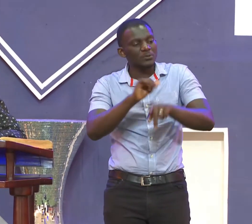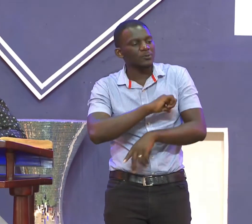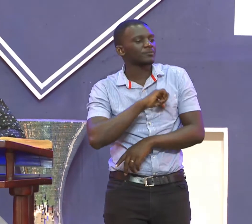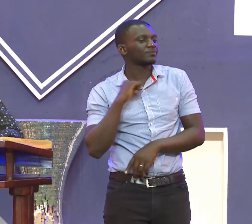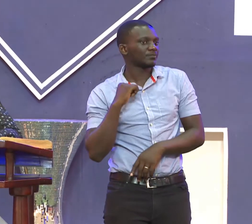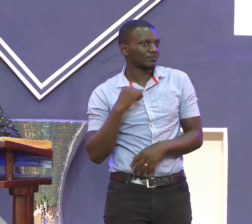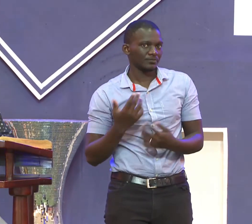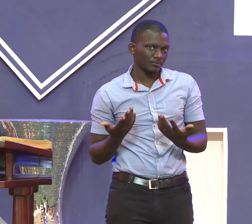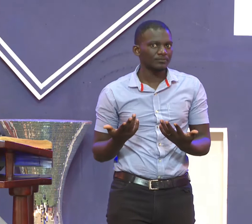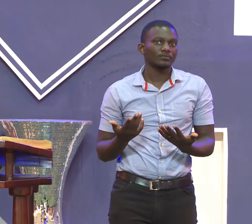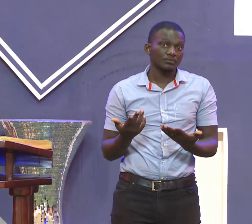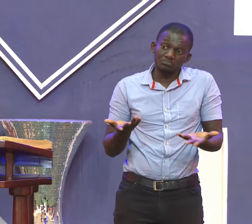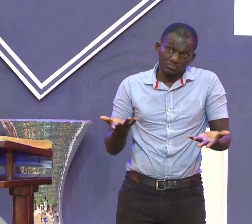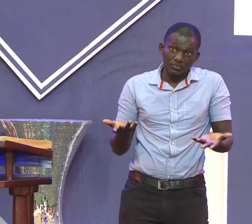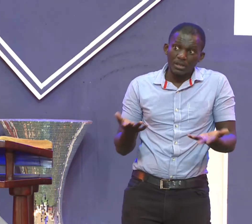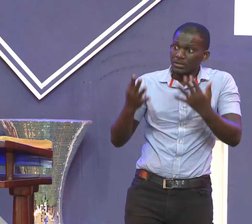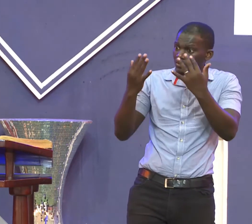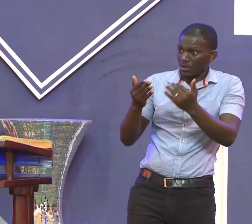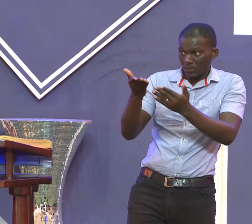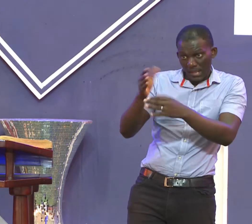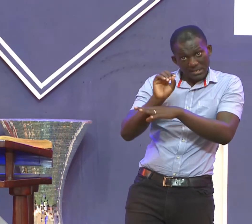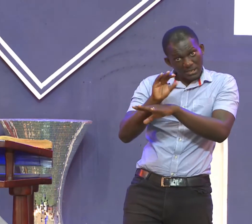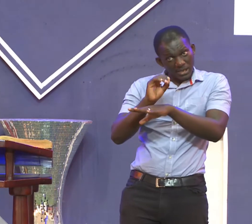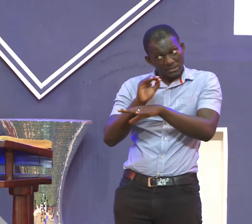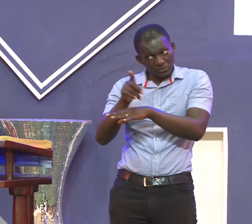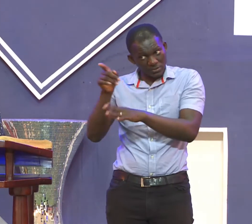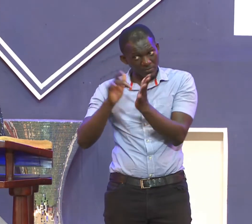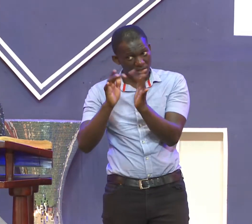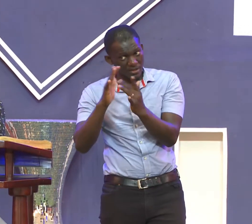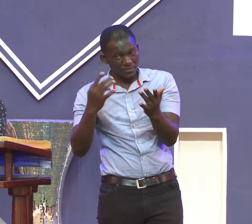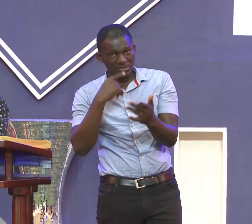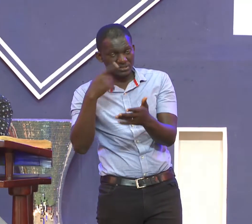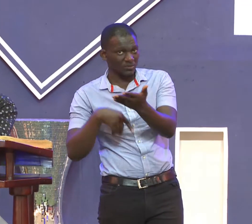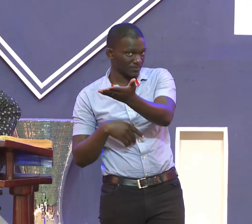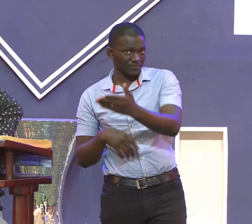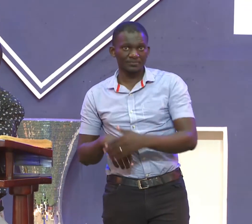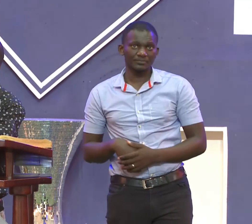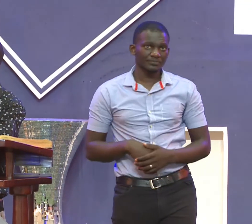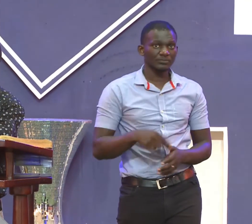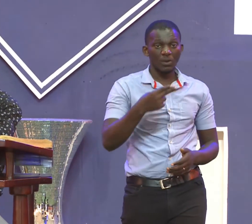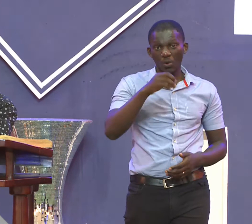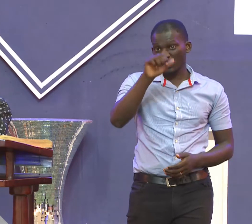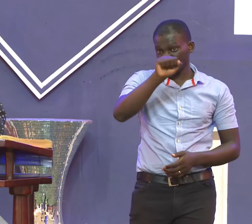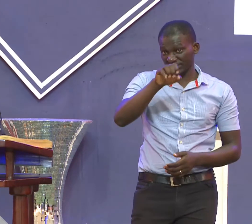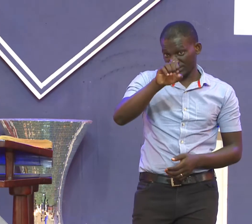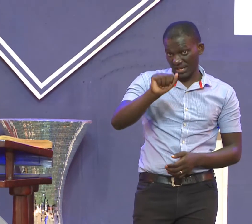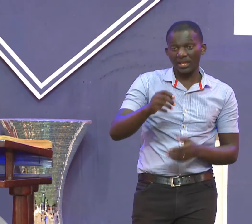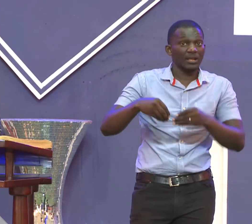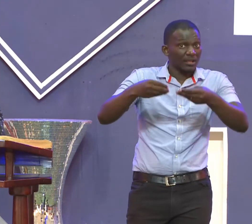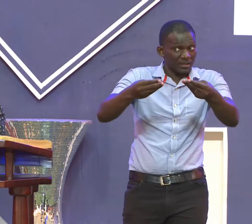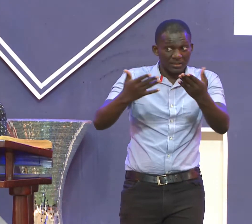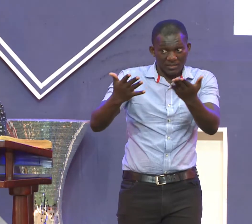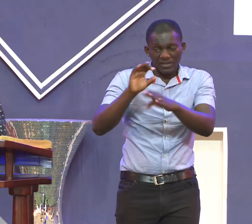they refused to change kati wano waliwo kanso je batu wadde so here there is a counsel that is given to Hosea us Hosea jatu wadde that Hosea